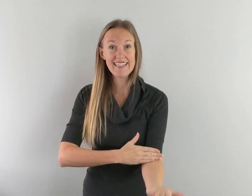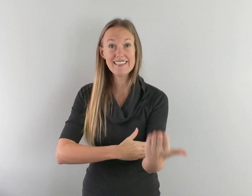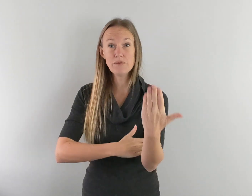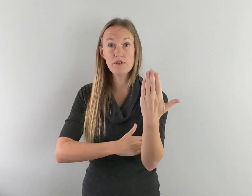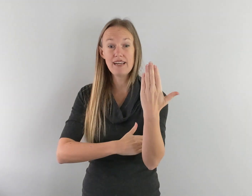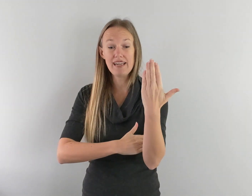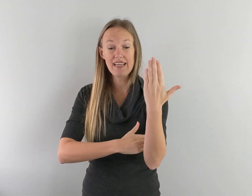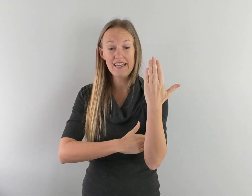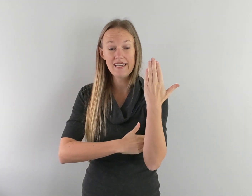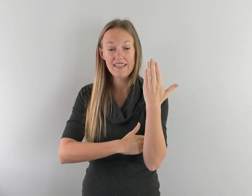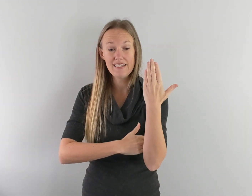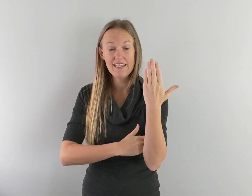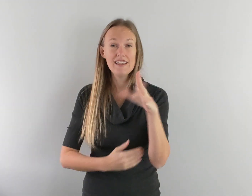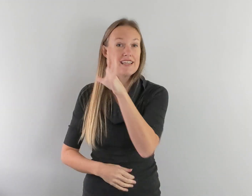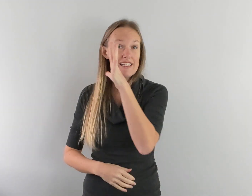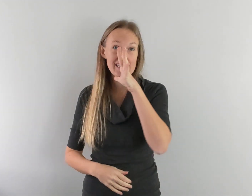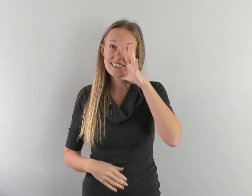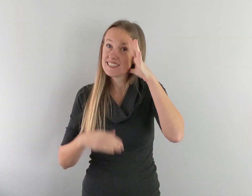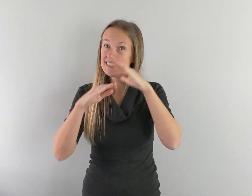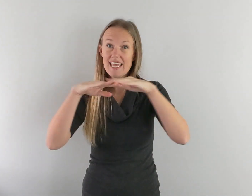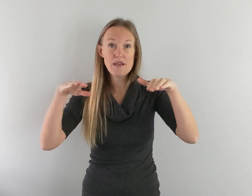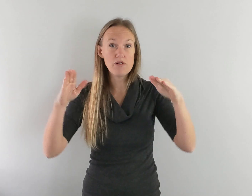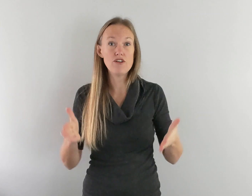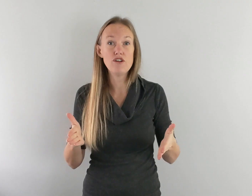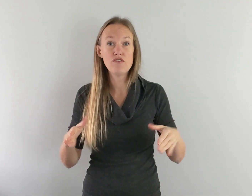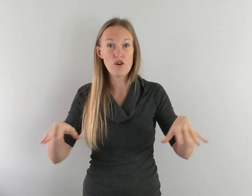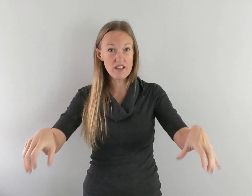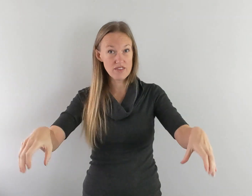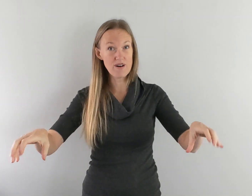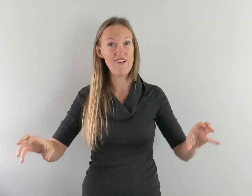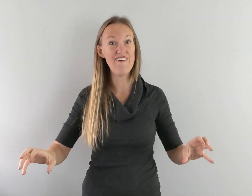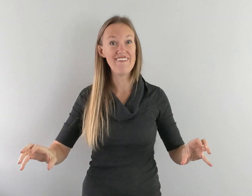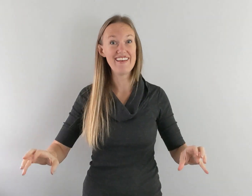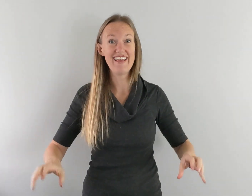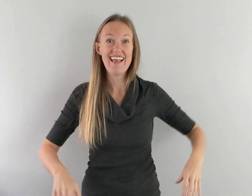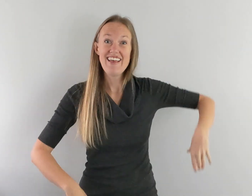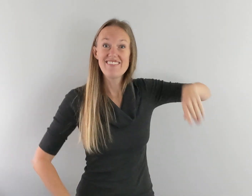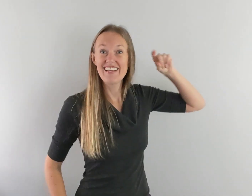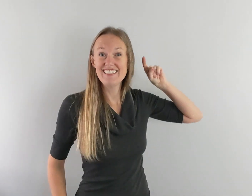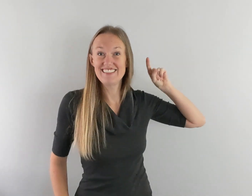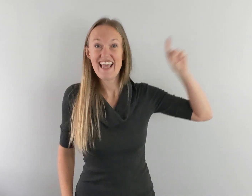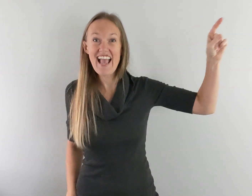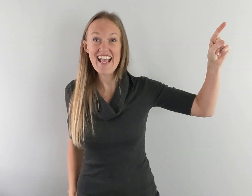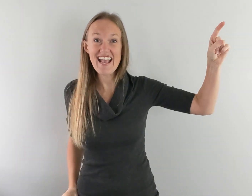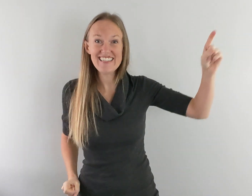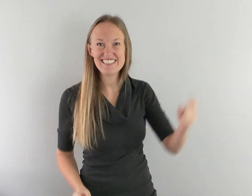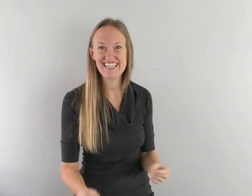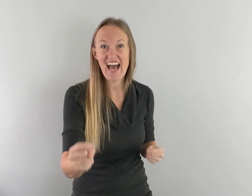is breaking in a stable for a throne, because He